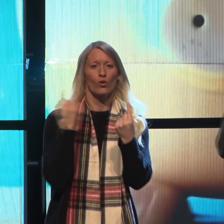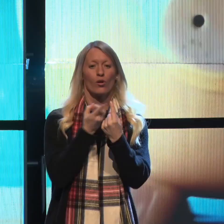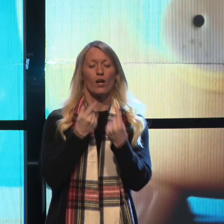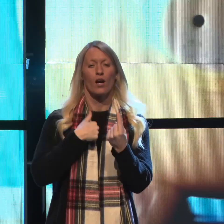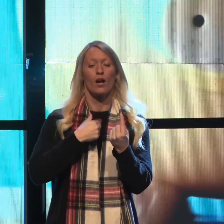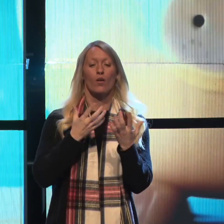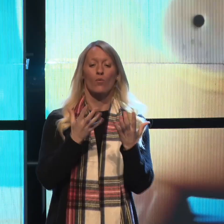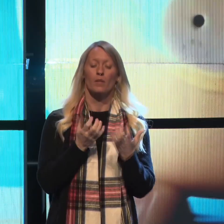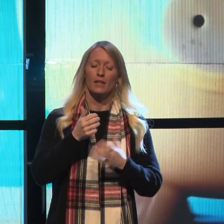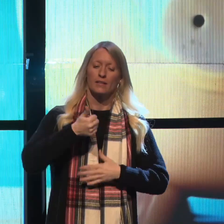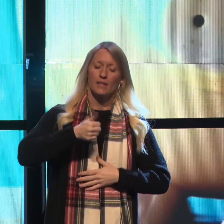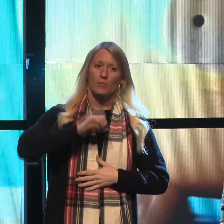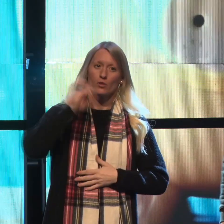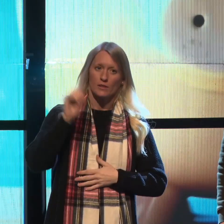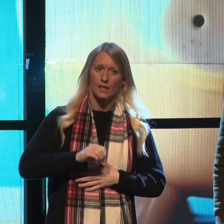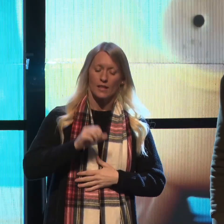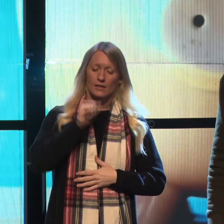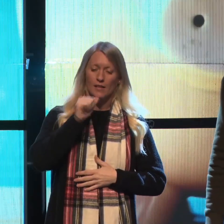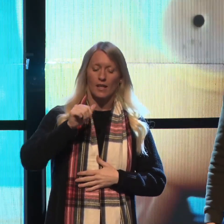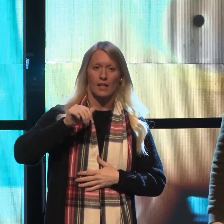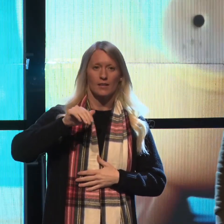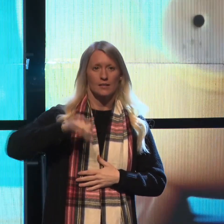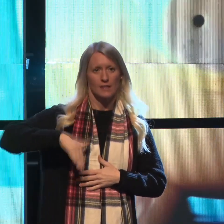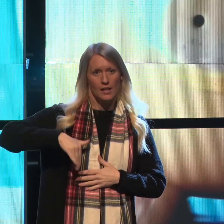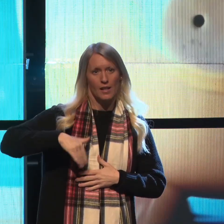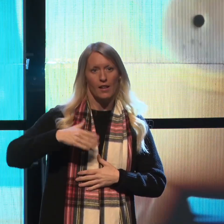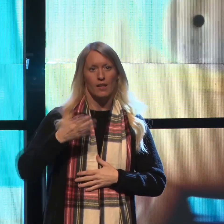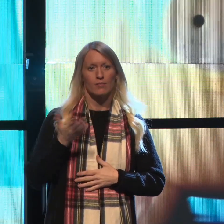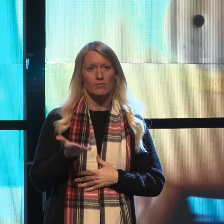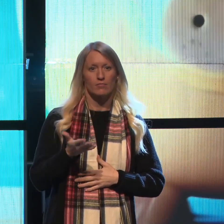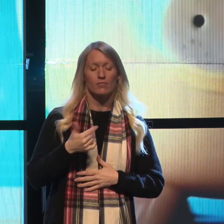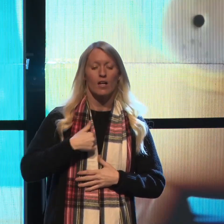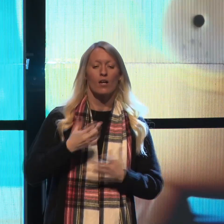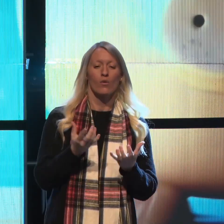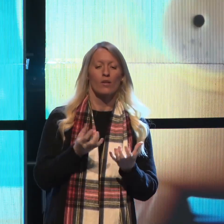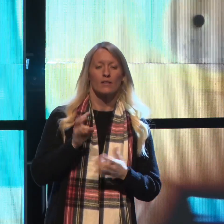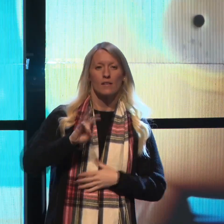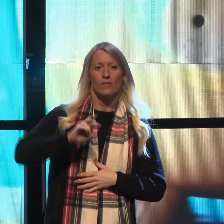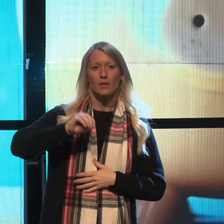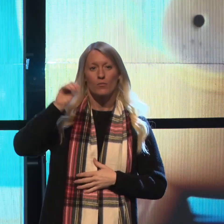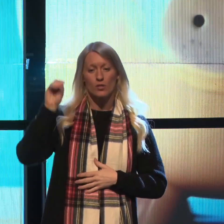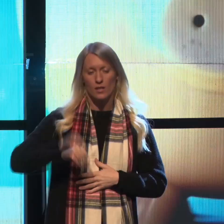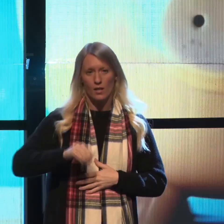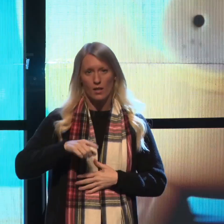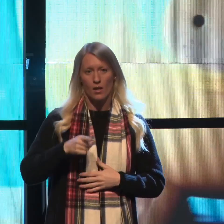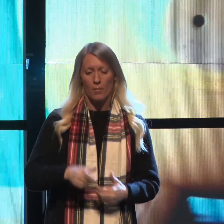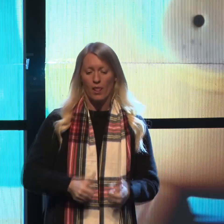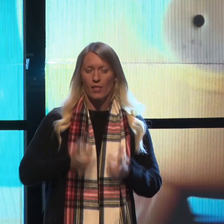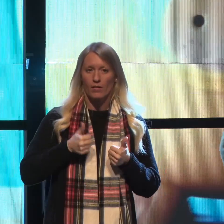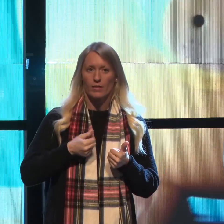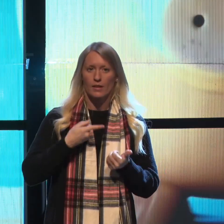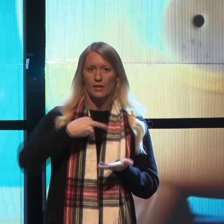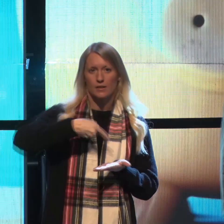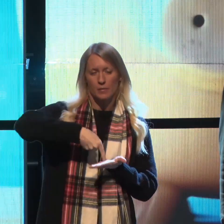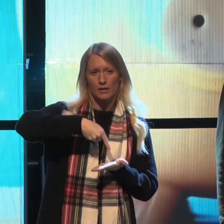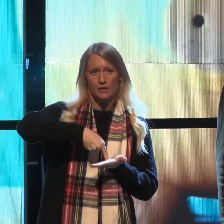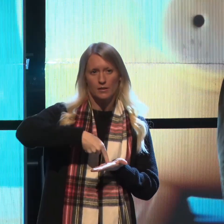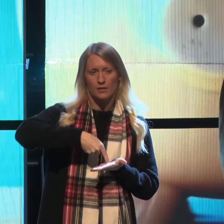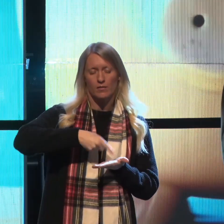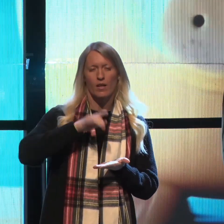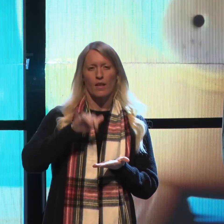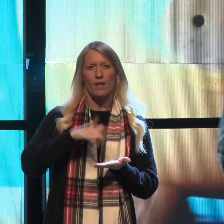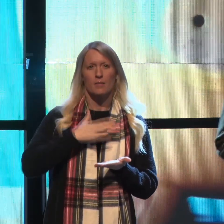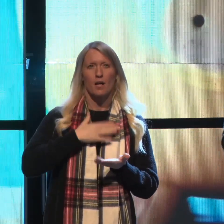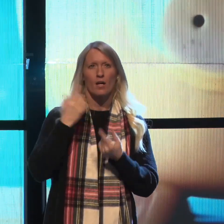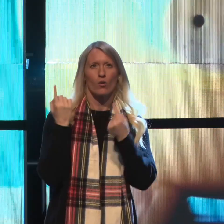10%. I'm not there. I want to be at only spending 70% on my expenses. And you say, well, if that's my goal and I'm at 90